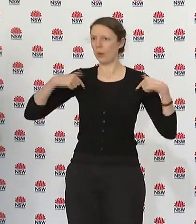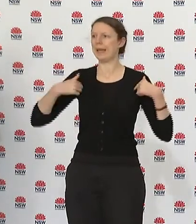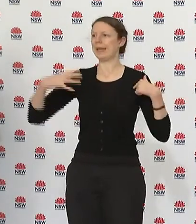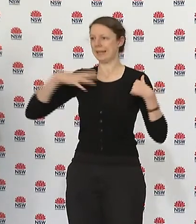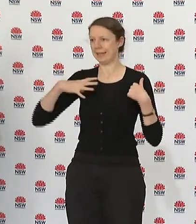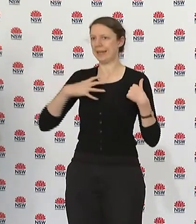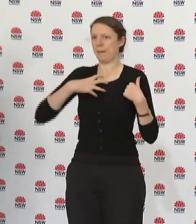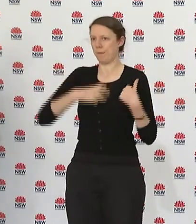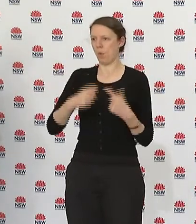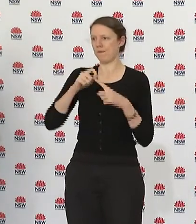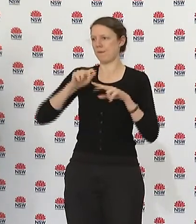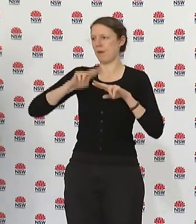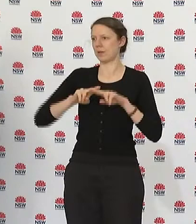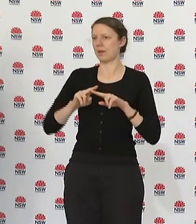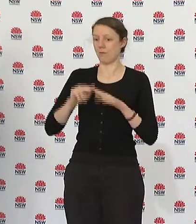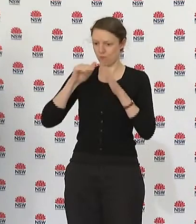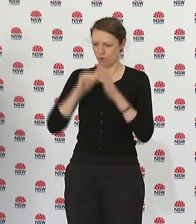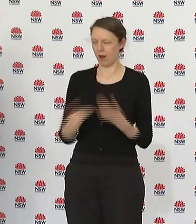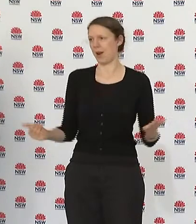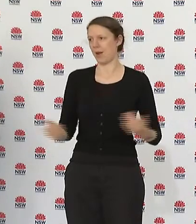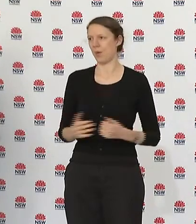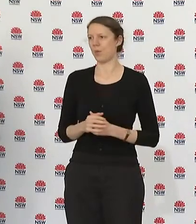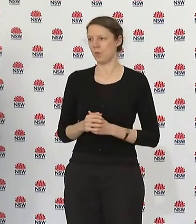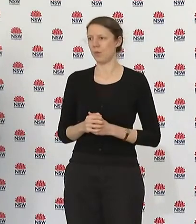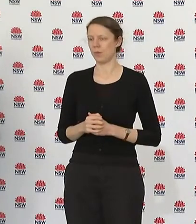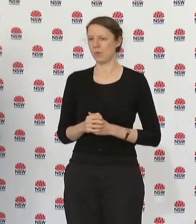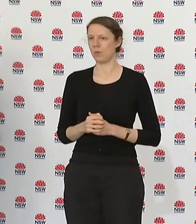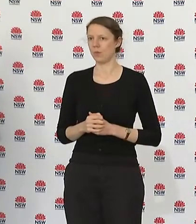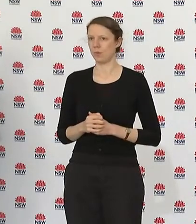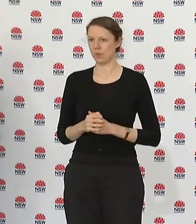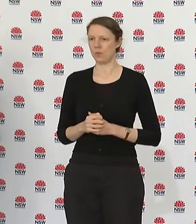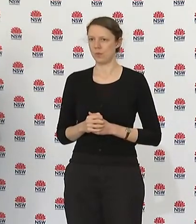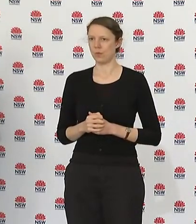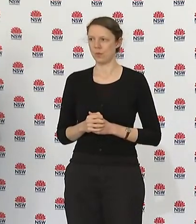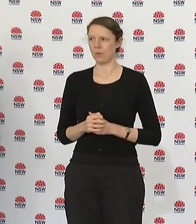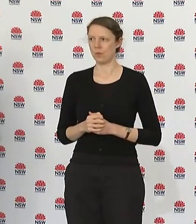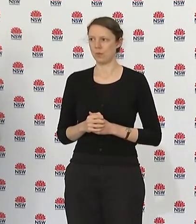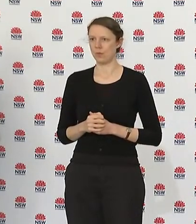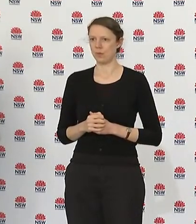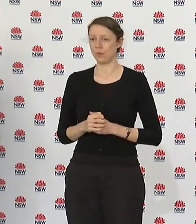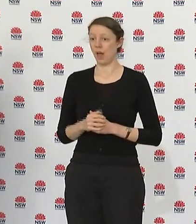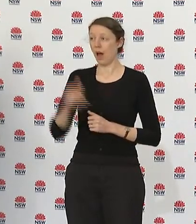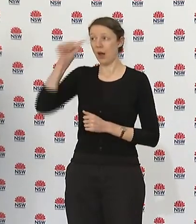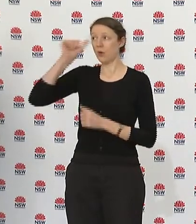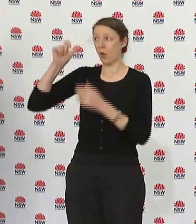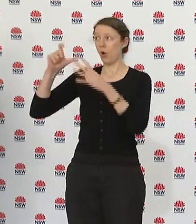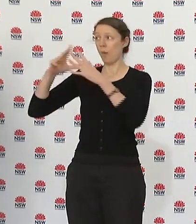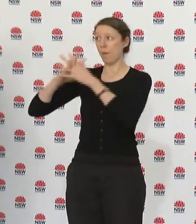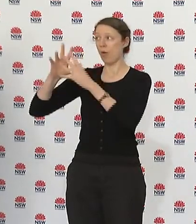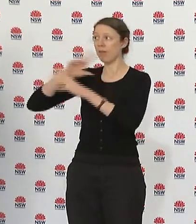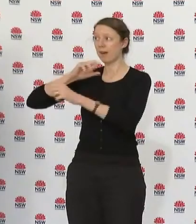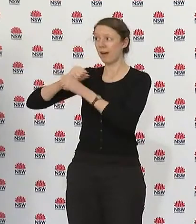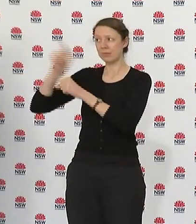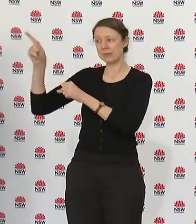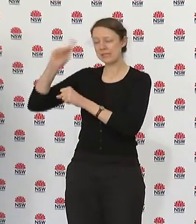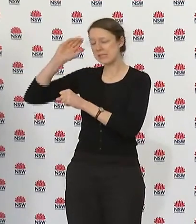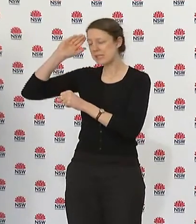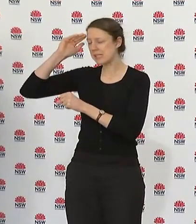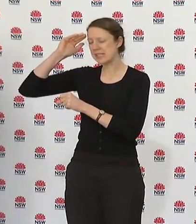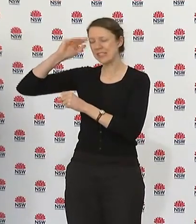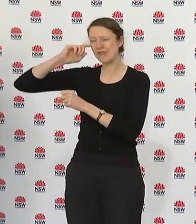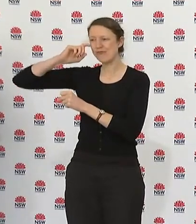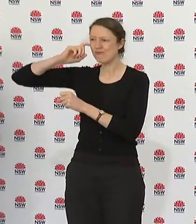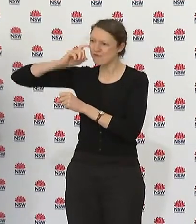Pfizer. And the reality is, I think, as I said before, the federal government did their very best, I believe, to try and get contracts